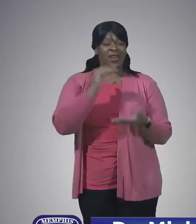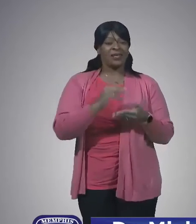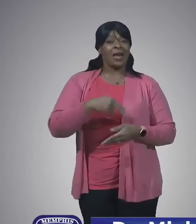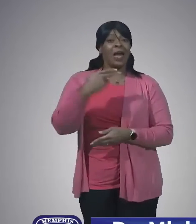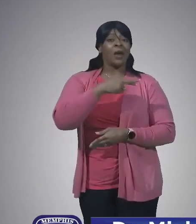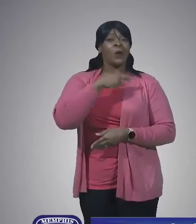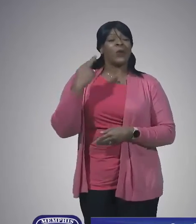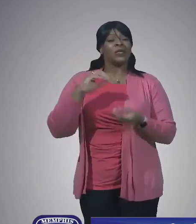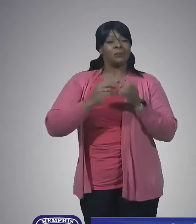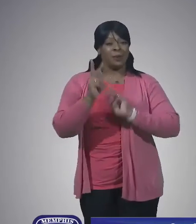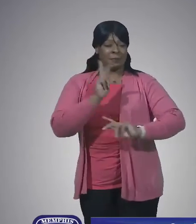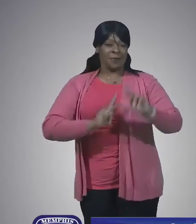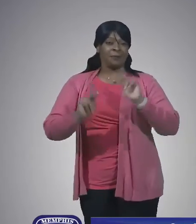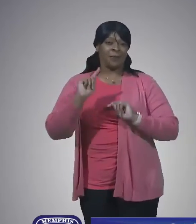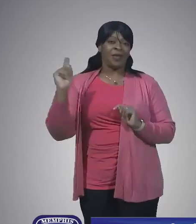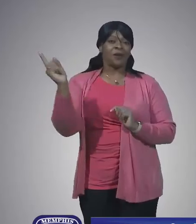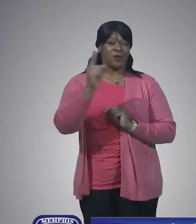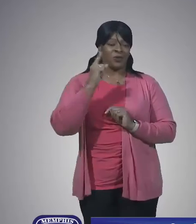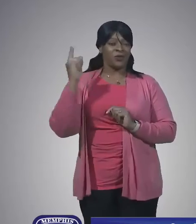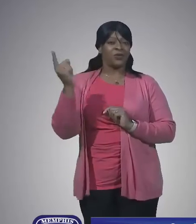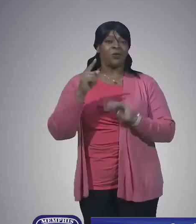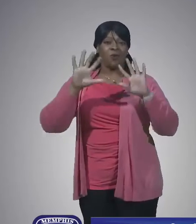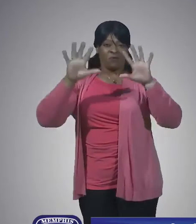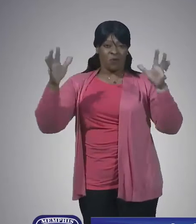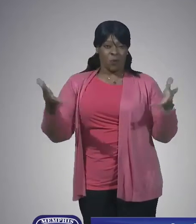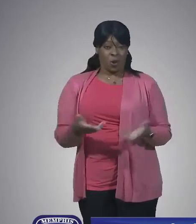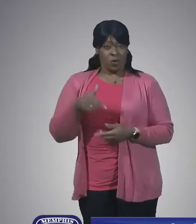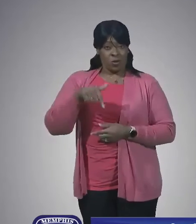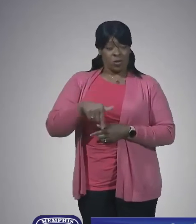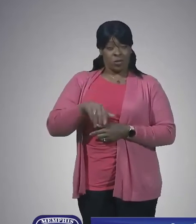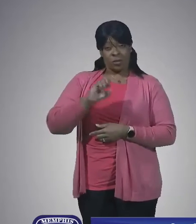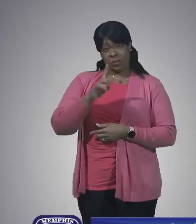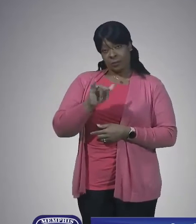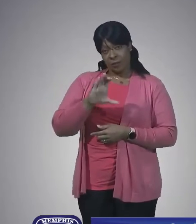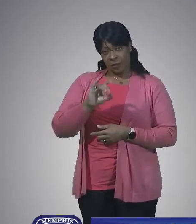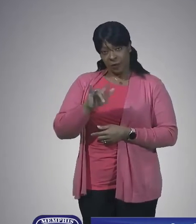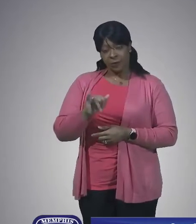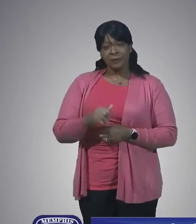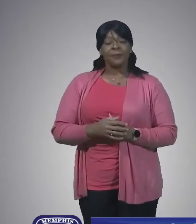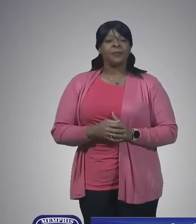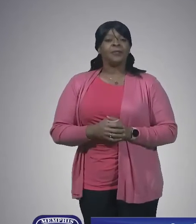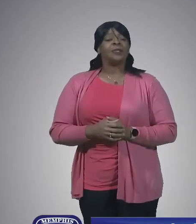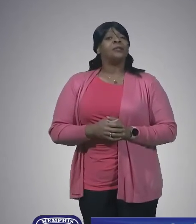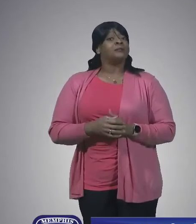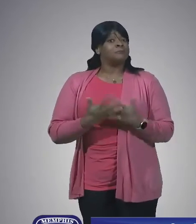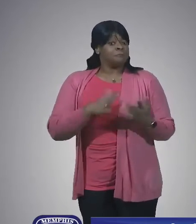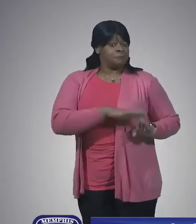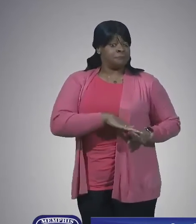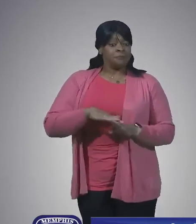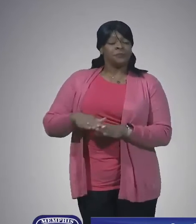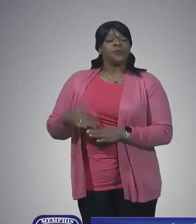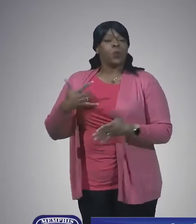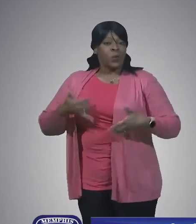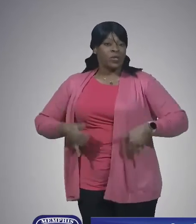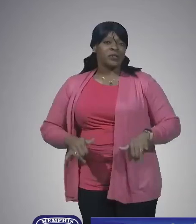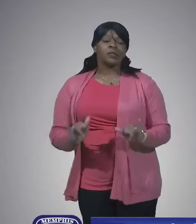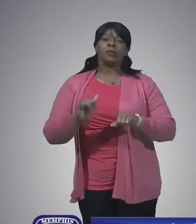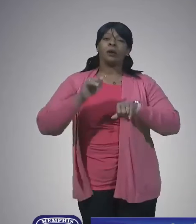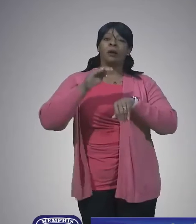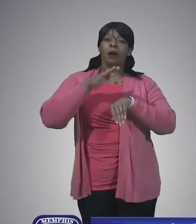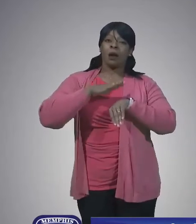vulnerable population overall in Shelby County right now. With that said, we are still